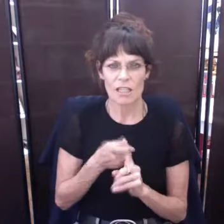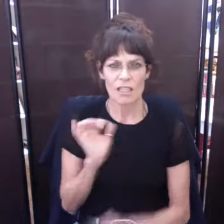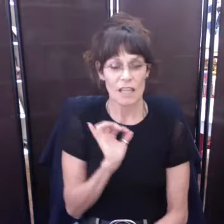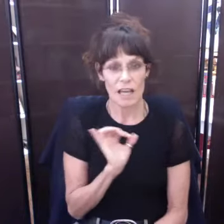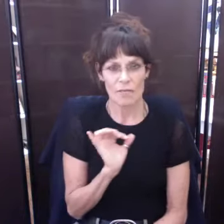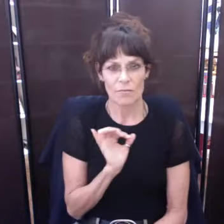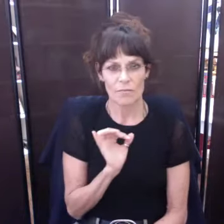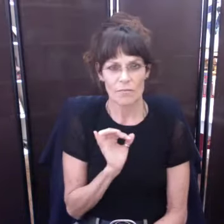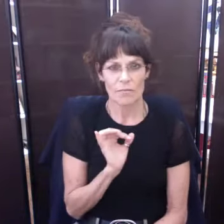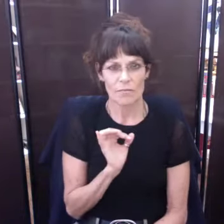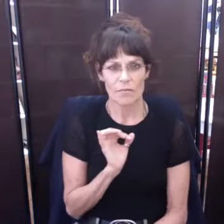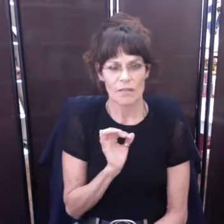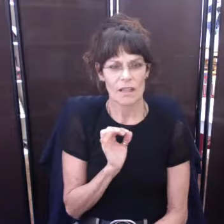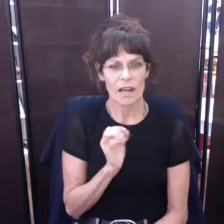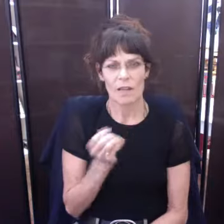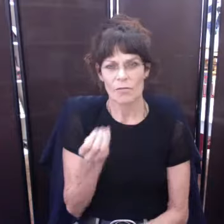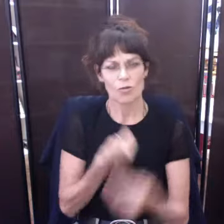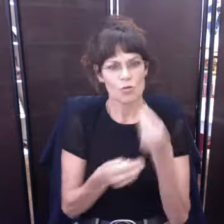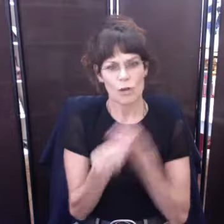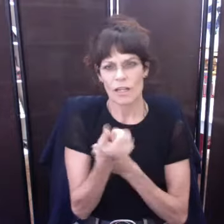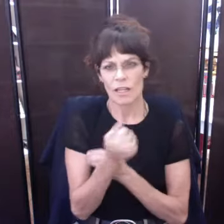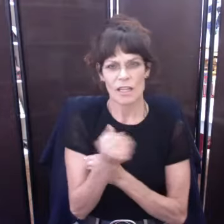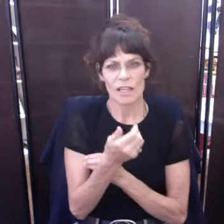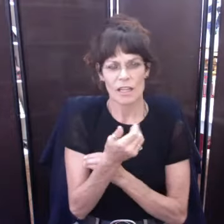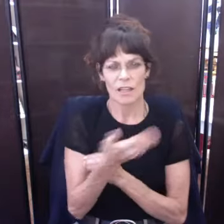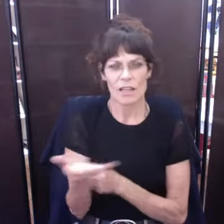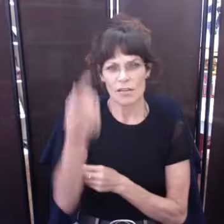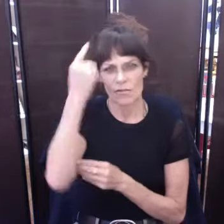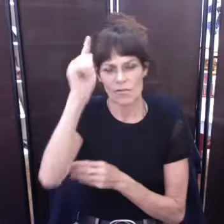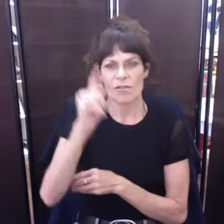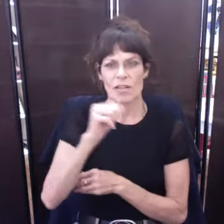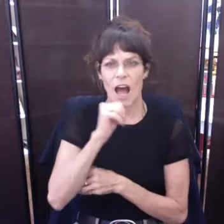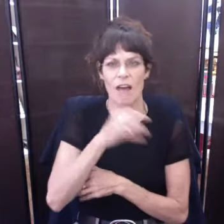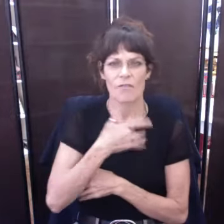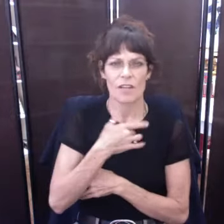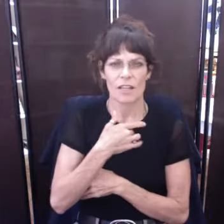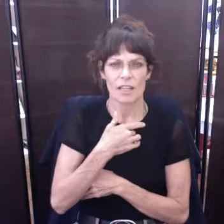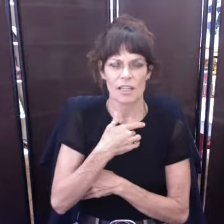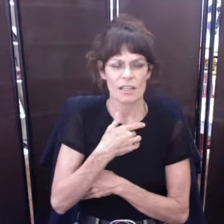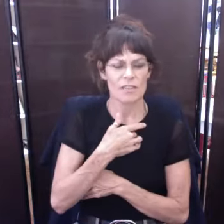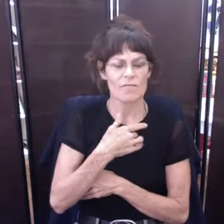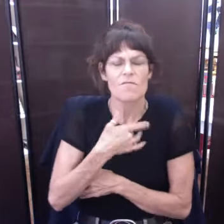I would have traded anything for not feeling. I would have traded anything to feel numb.